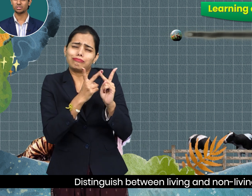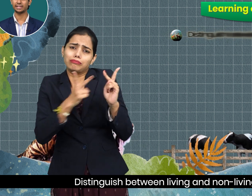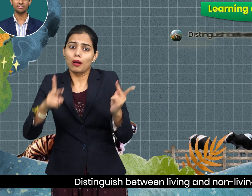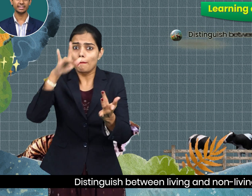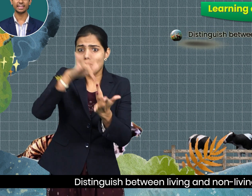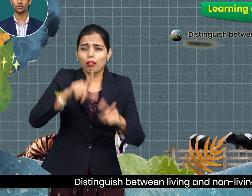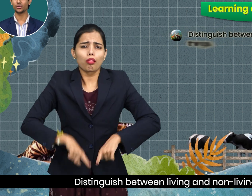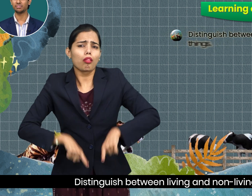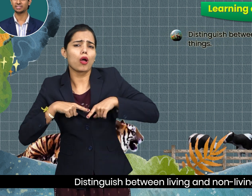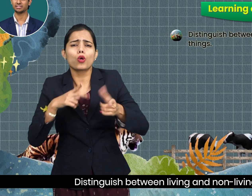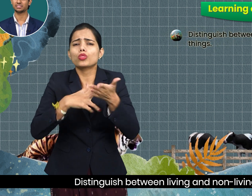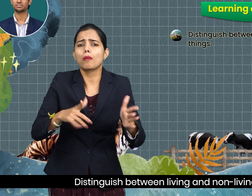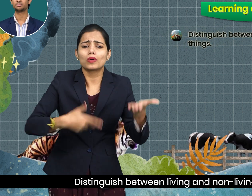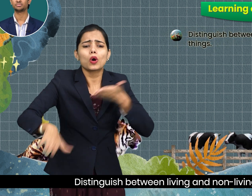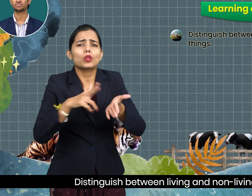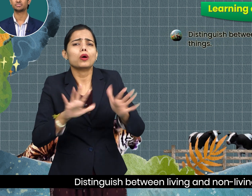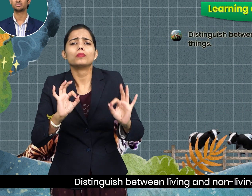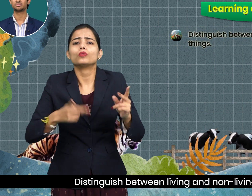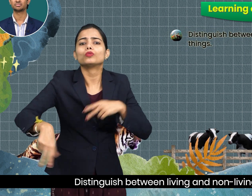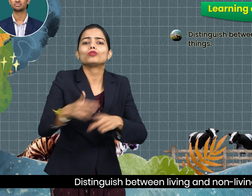distinguish between living and non-living things,